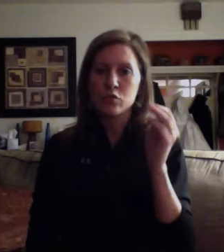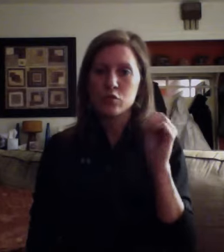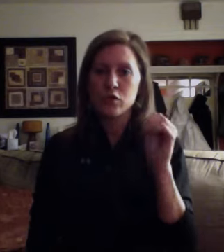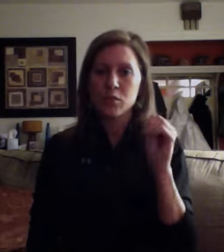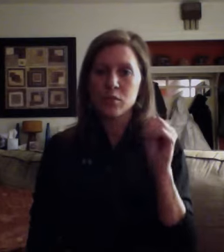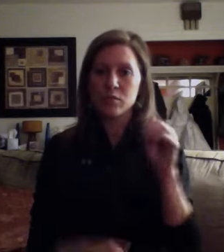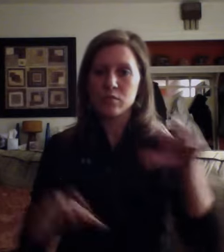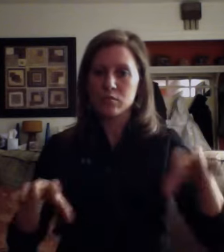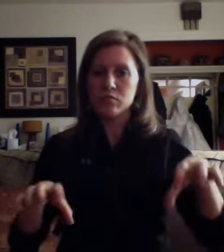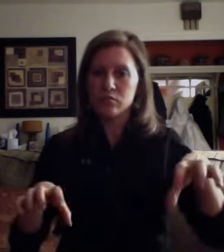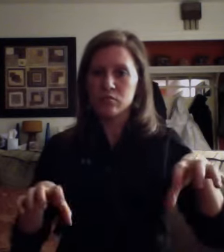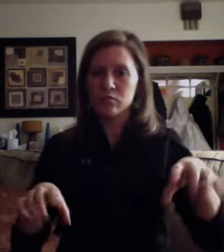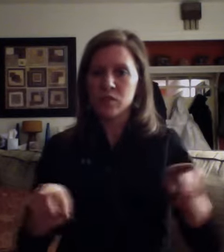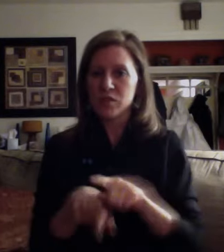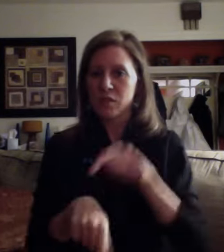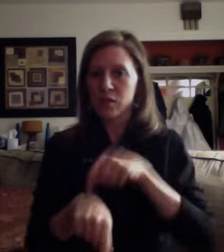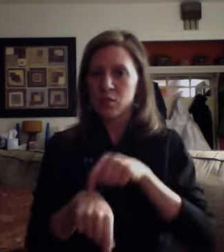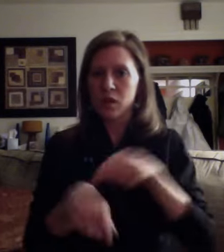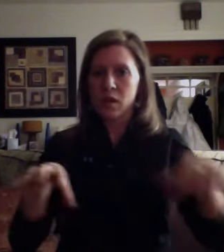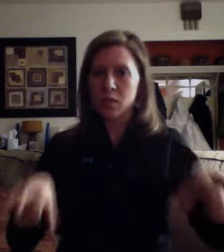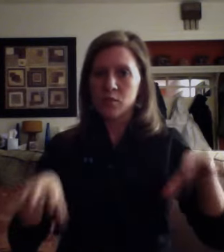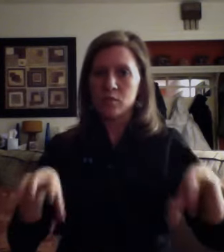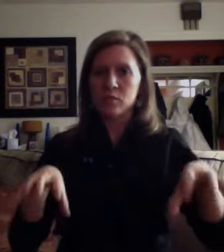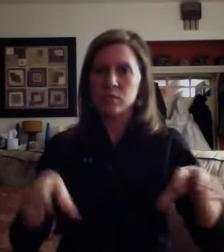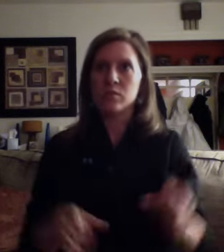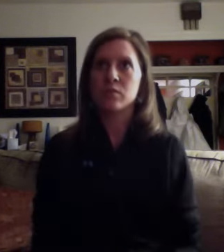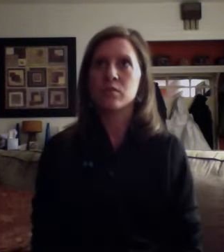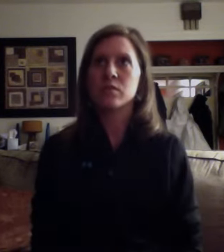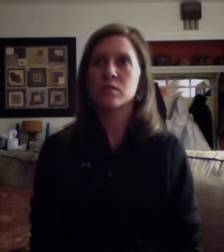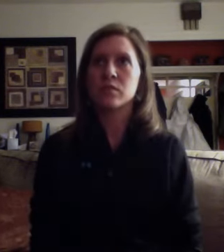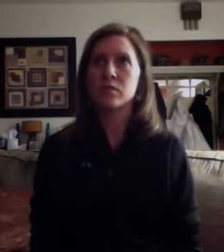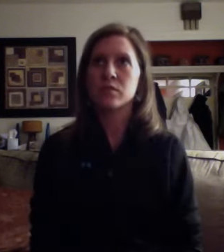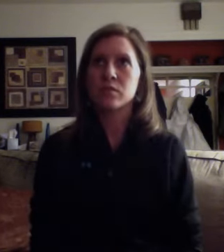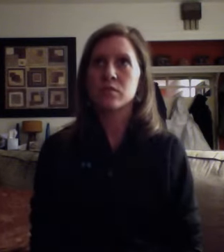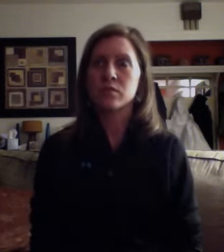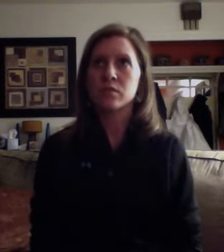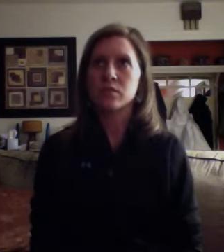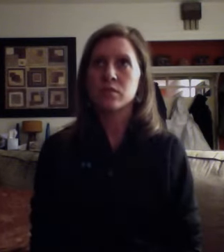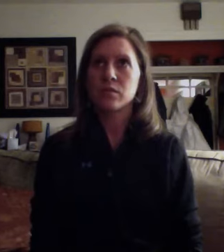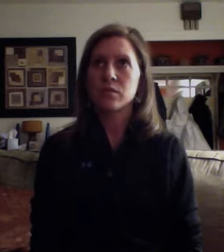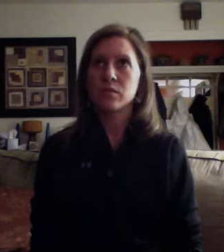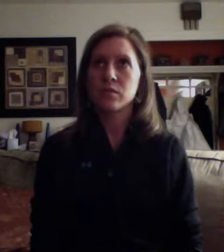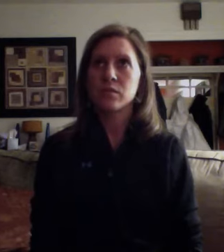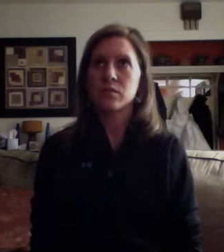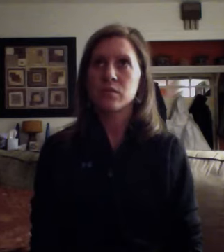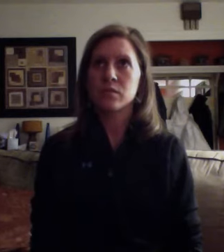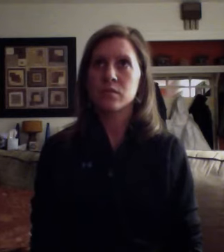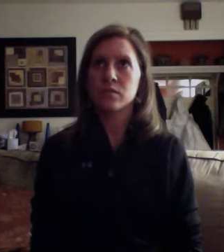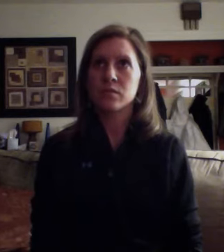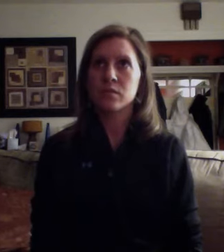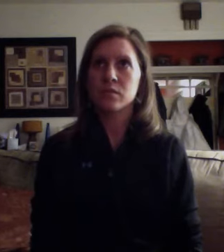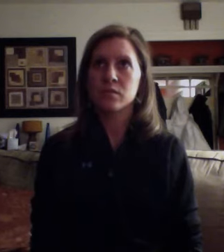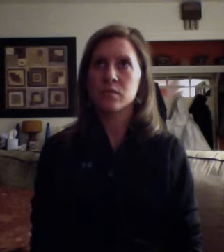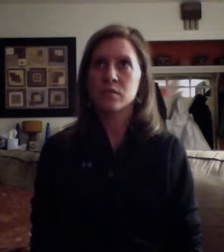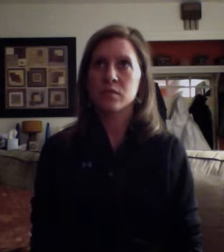And then so after that, we do the Children's Creed, which is kind of like the Nicene Creed, but written for children so that they